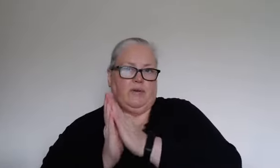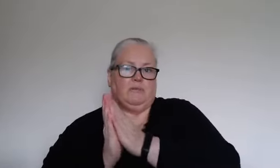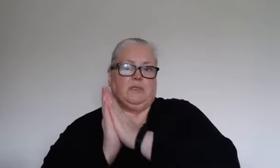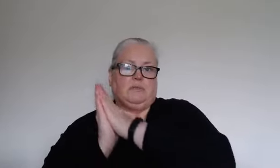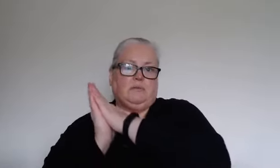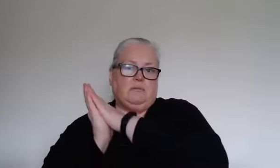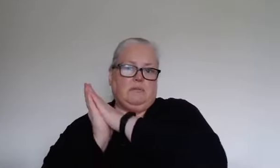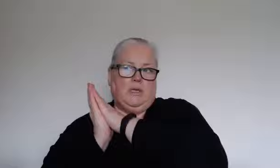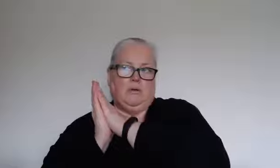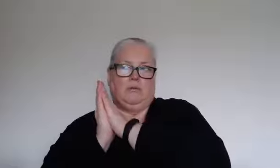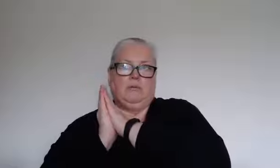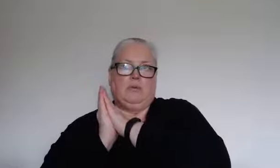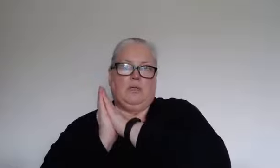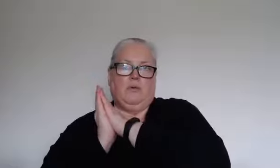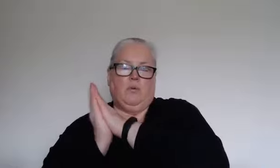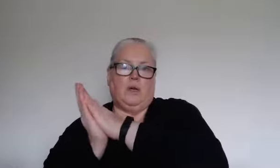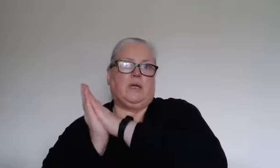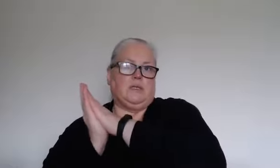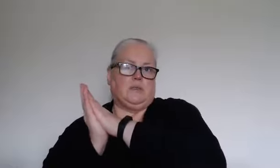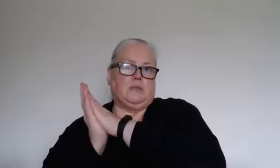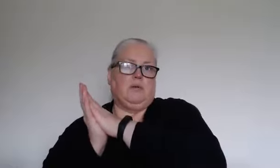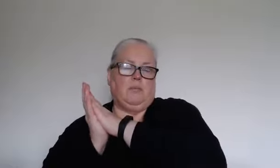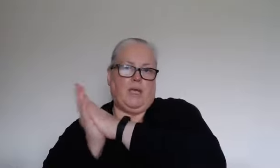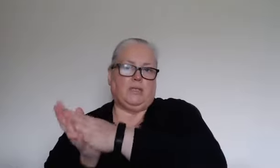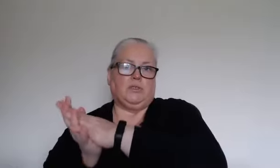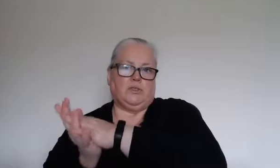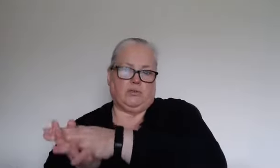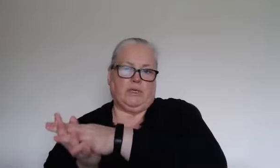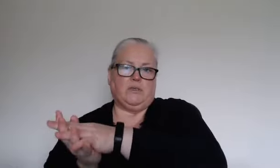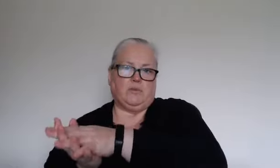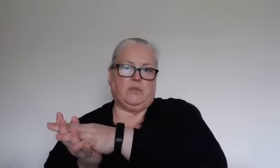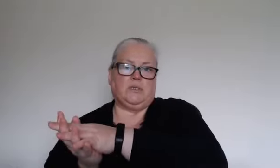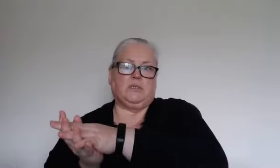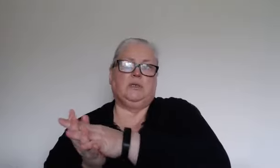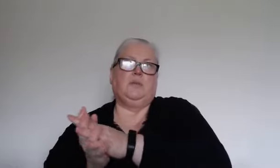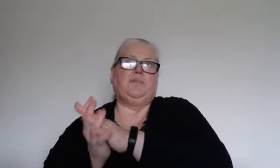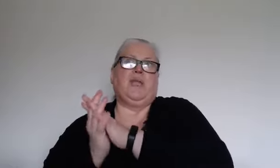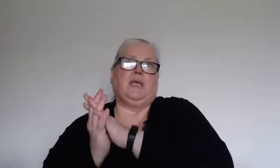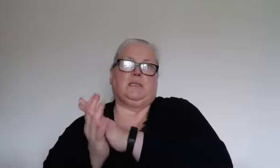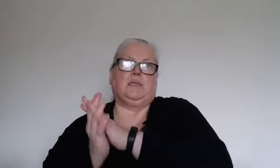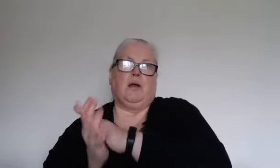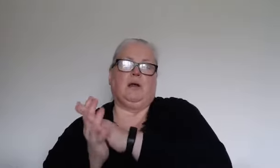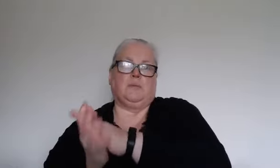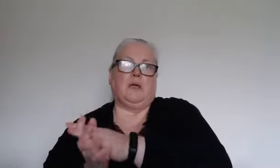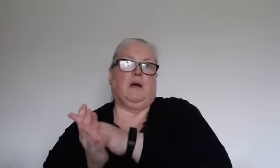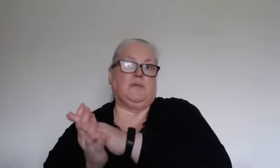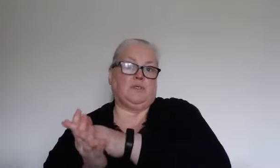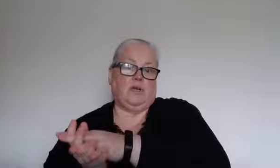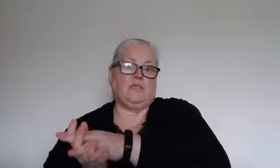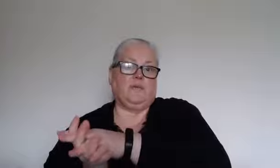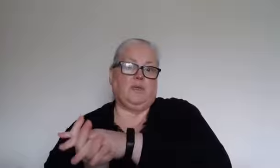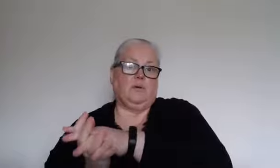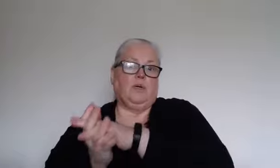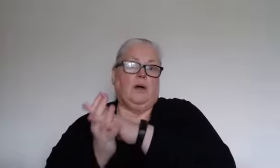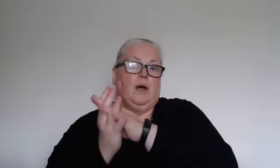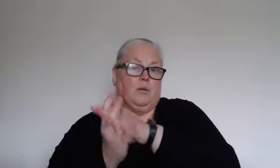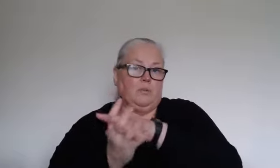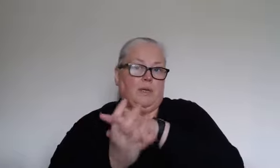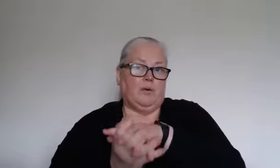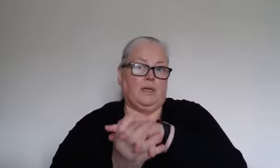that, work is a major trigger source in terms of stress for you, I would be looking